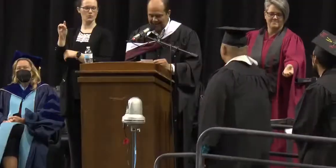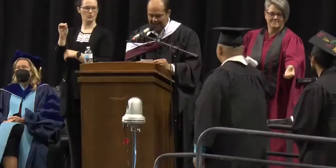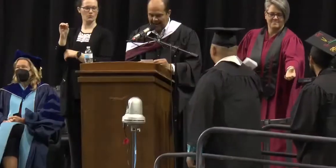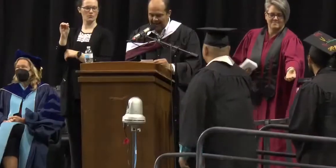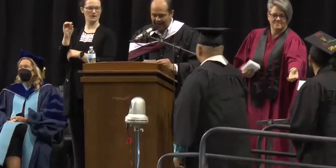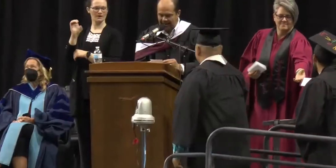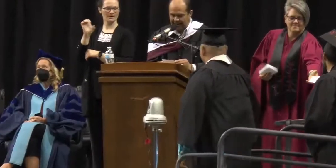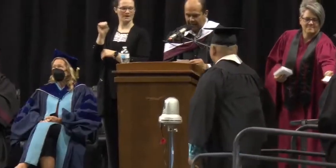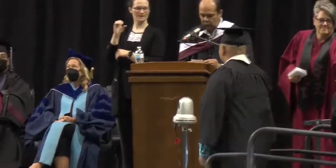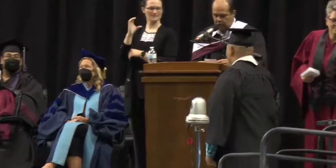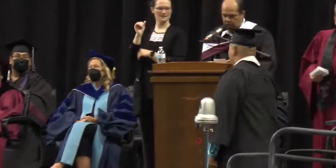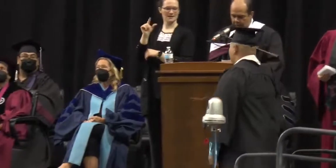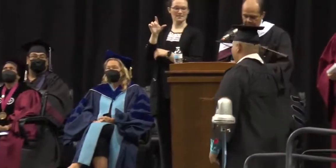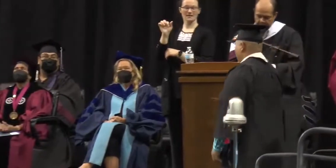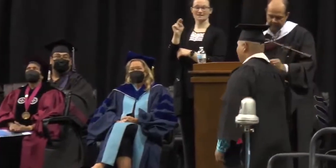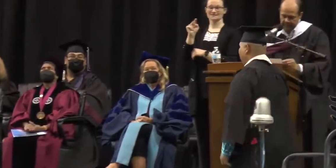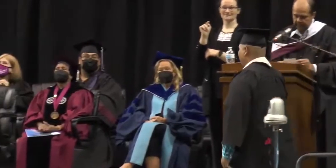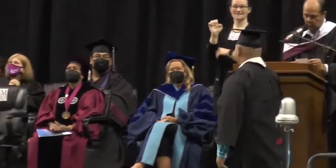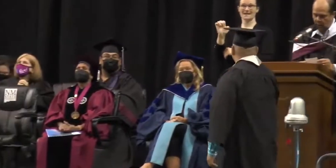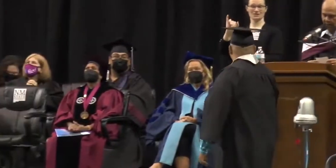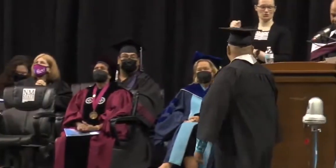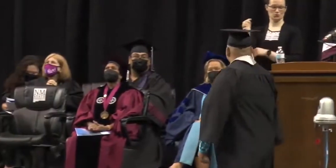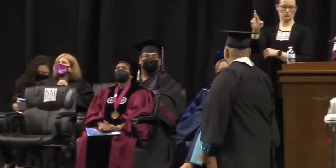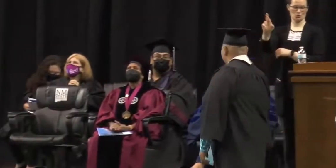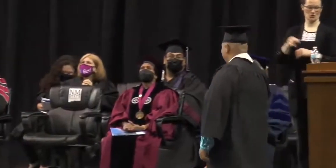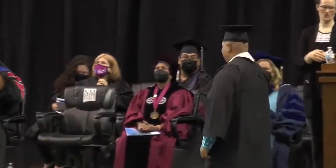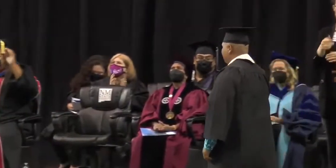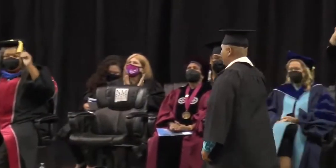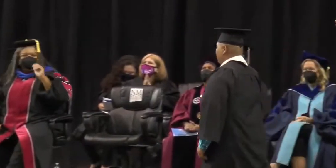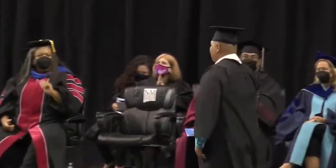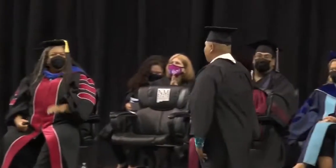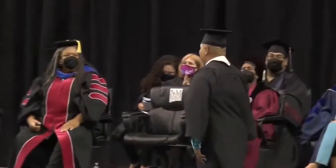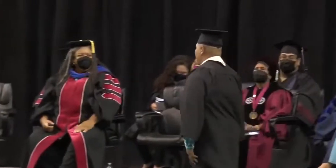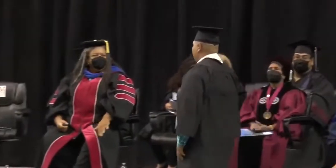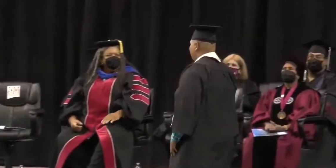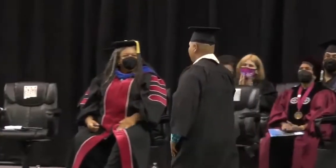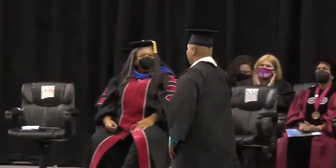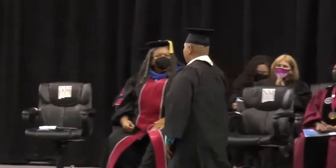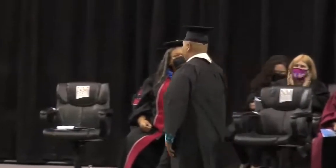Ricardo Escalante Jr., Welding.